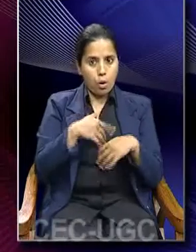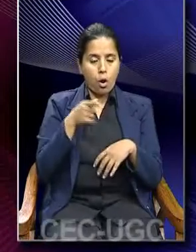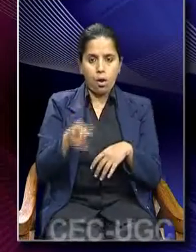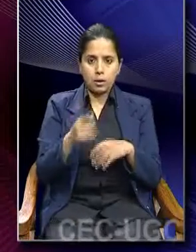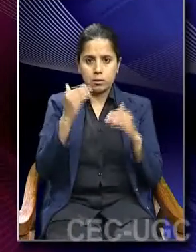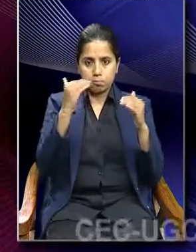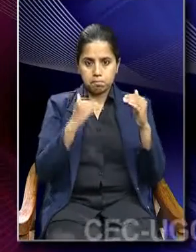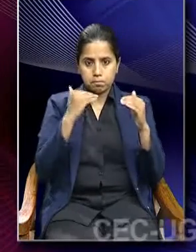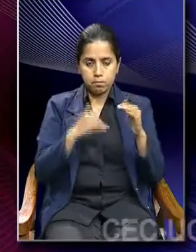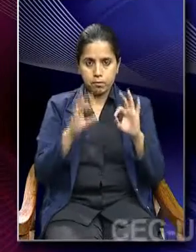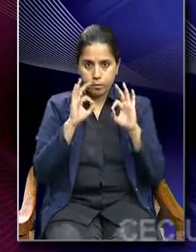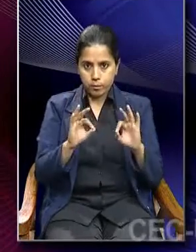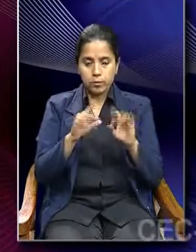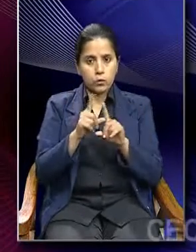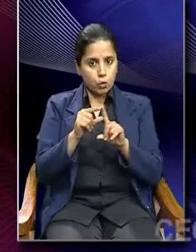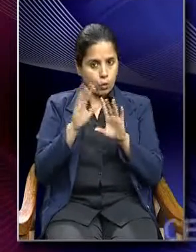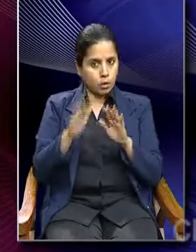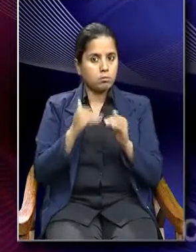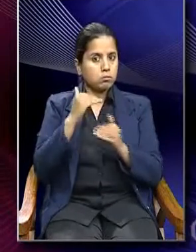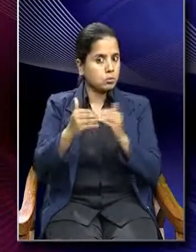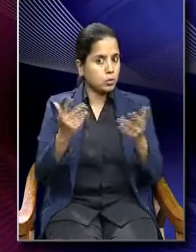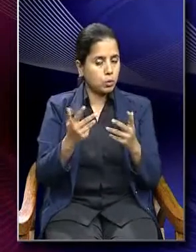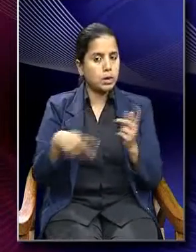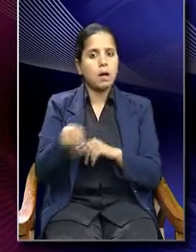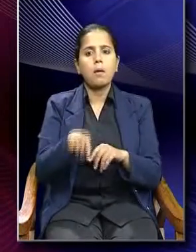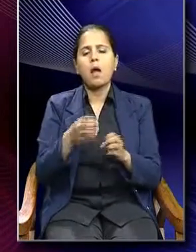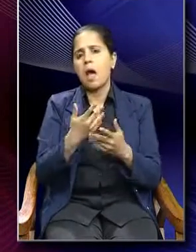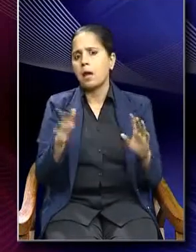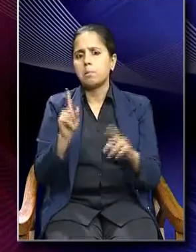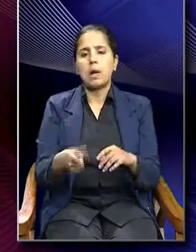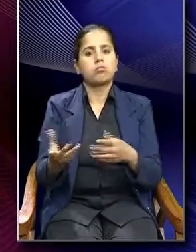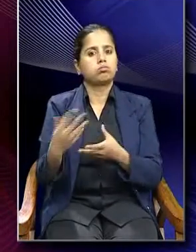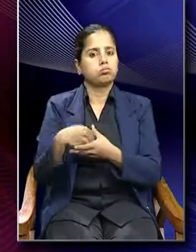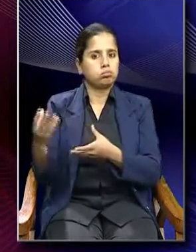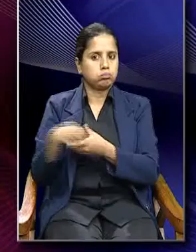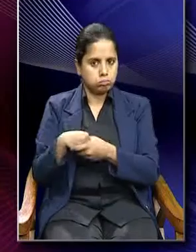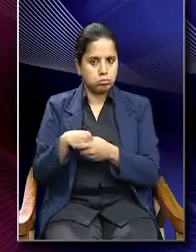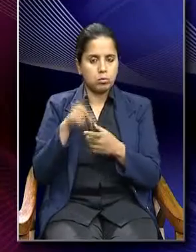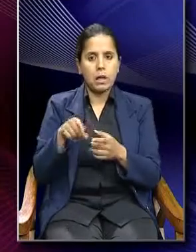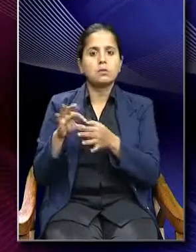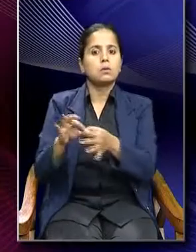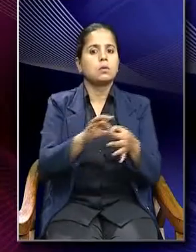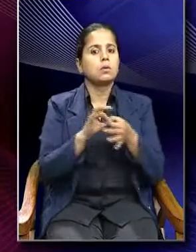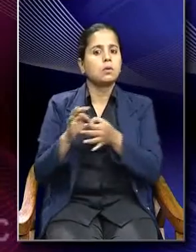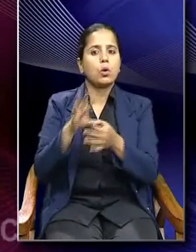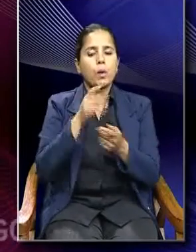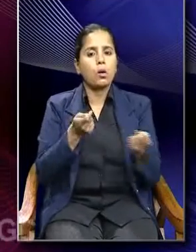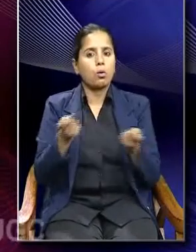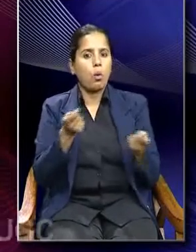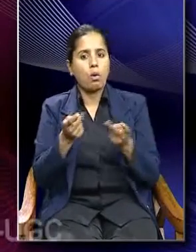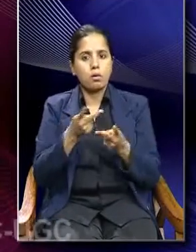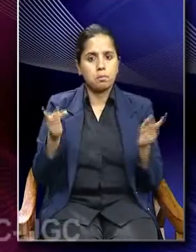maintained, each part has to be integrated. There has to be a relation of